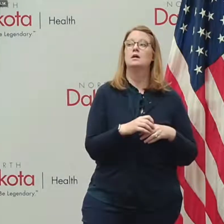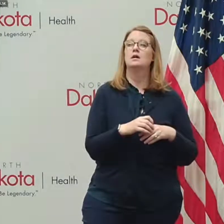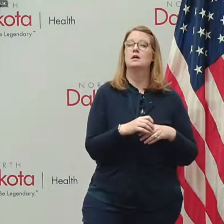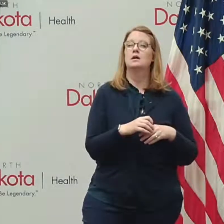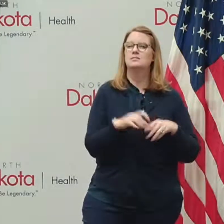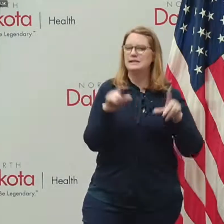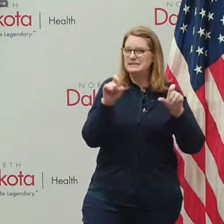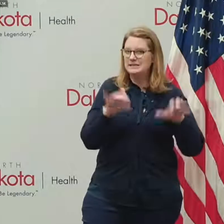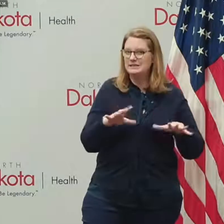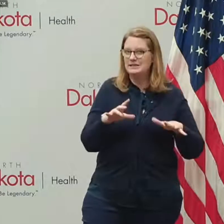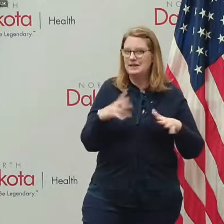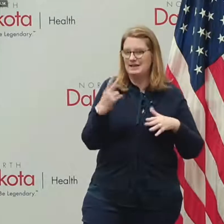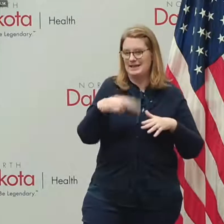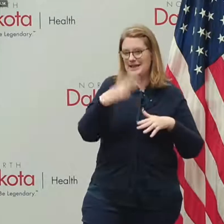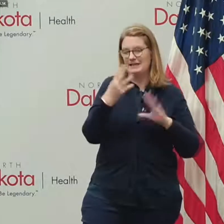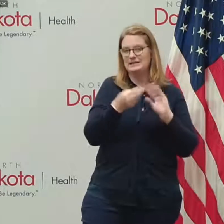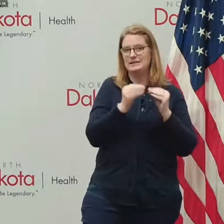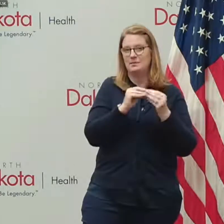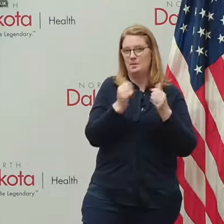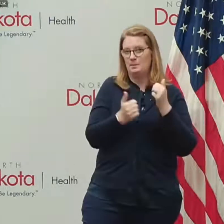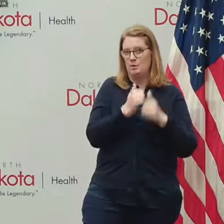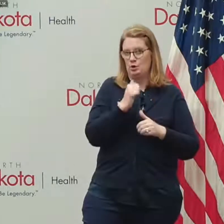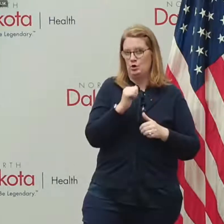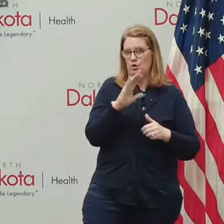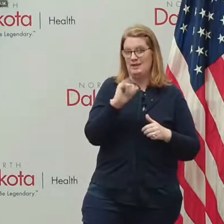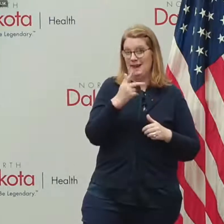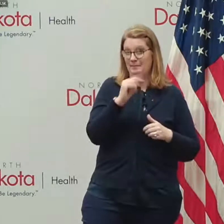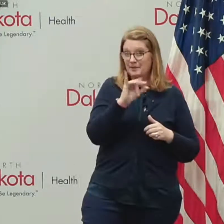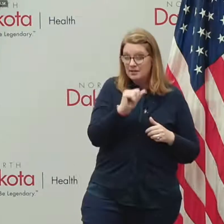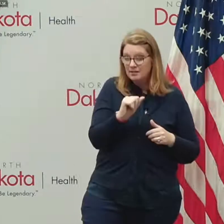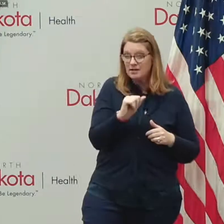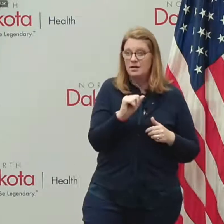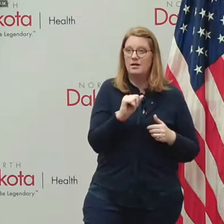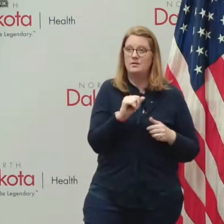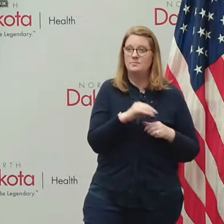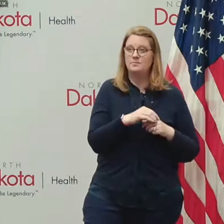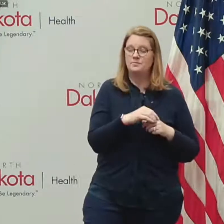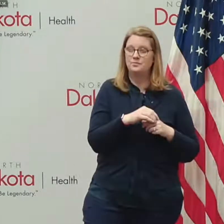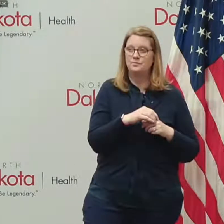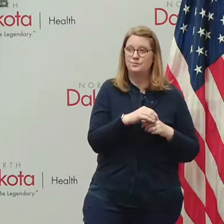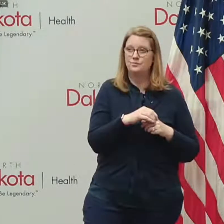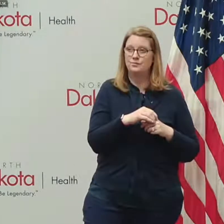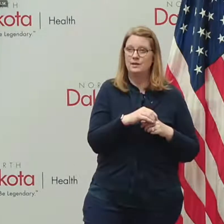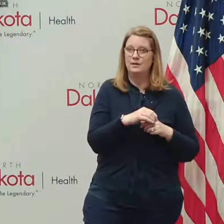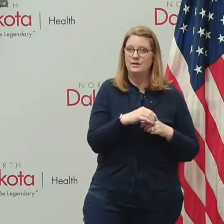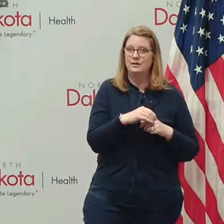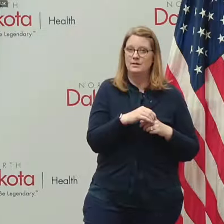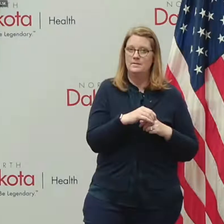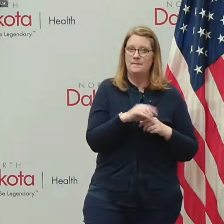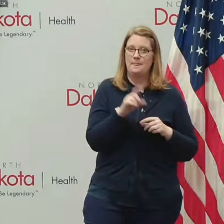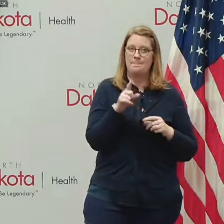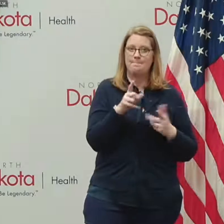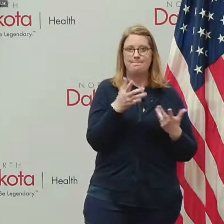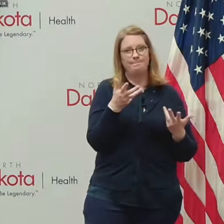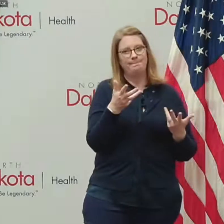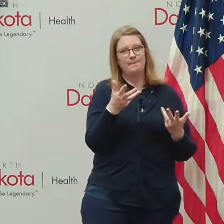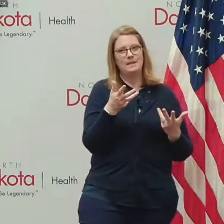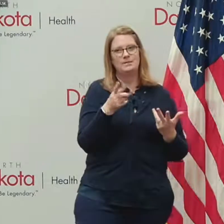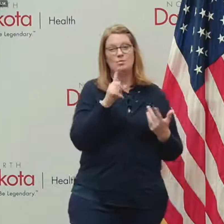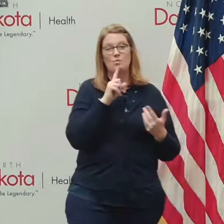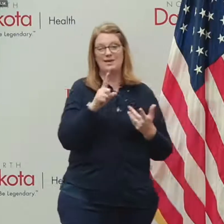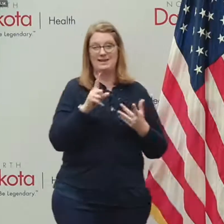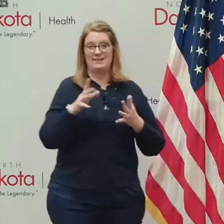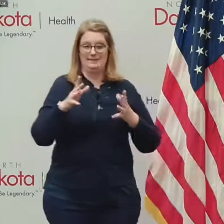number per capita, even though North Dakota has had to take the take the brunt